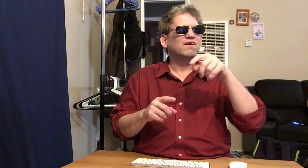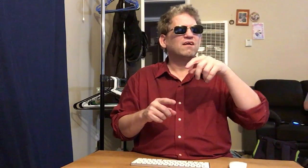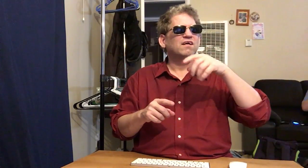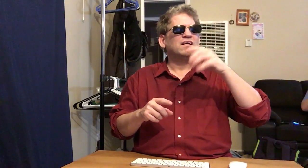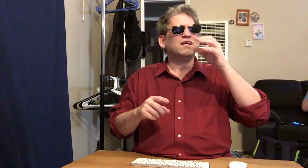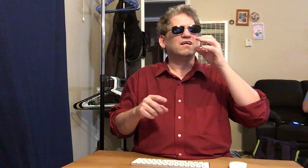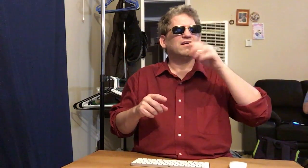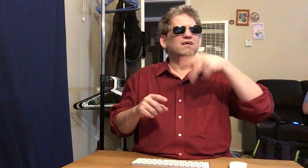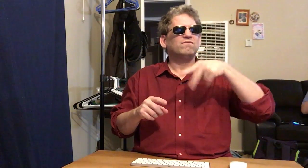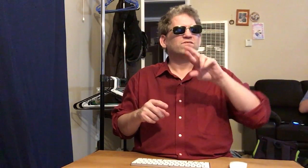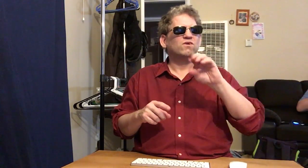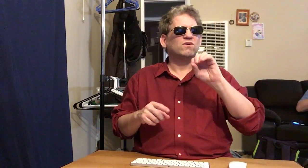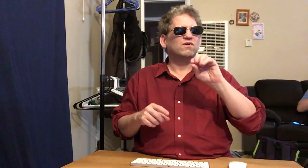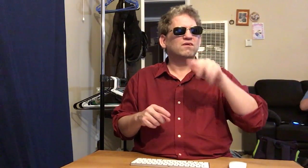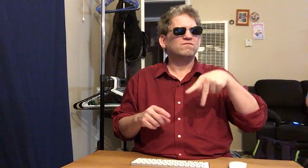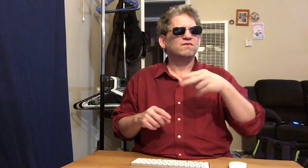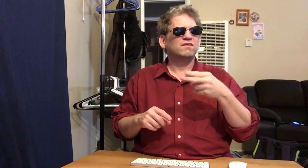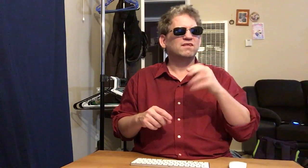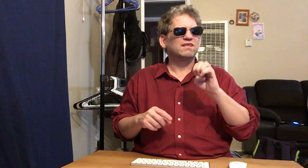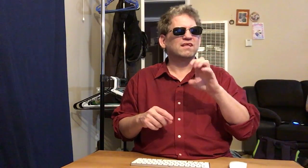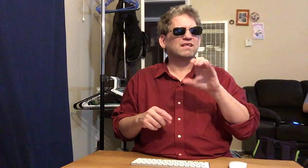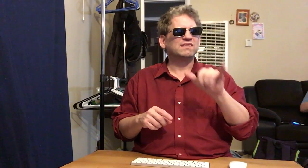I don't think it's possible for him to anyone in this world.